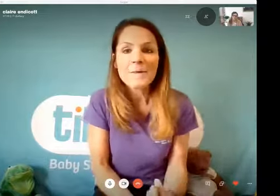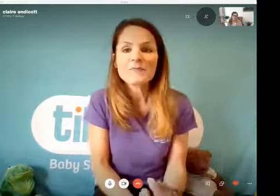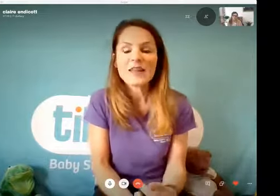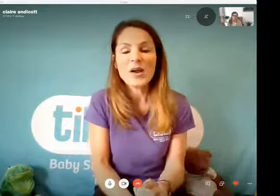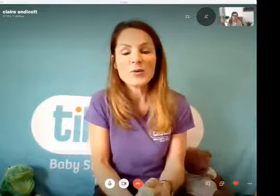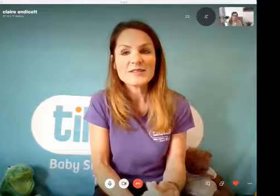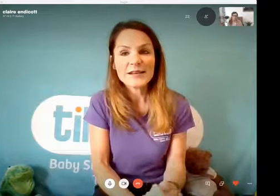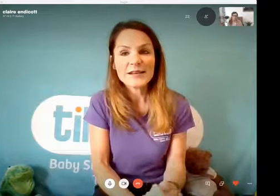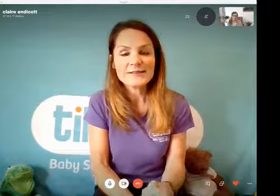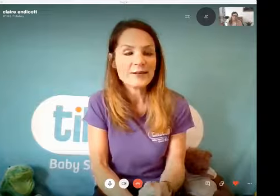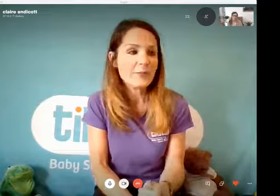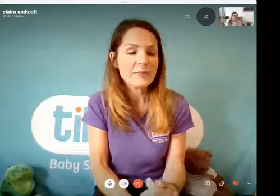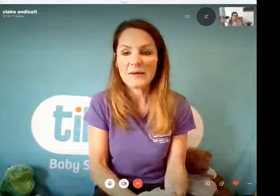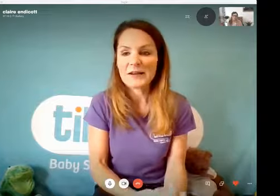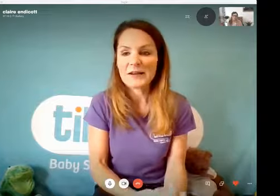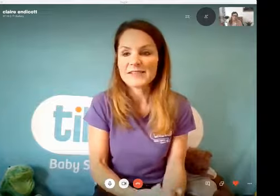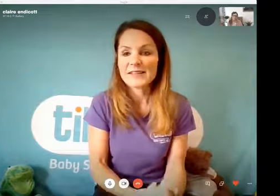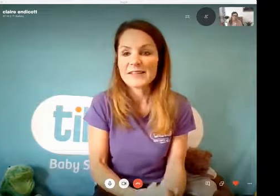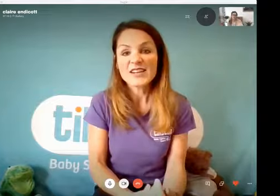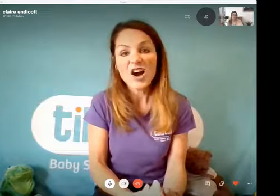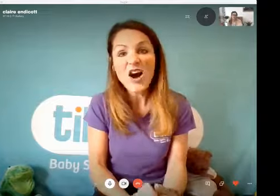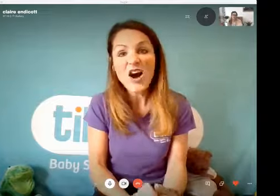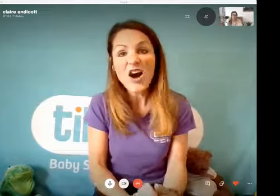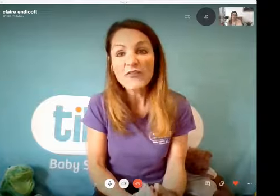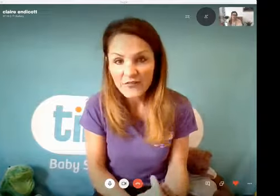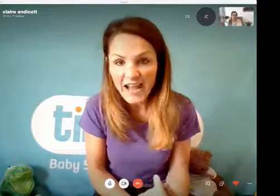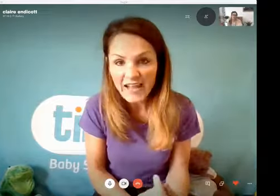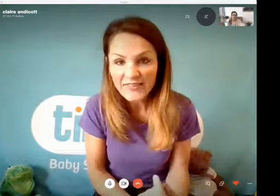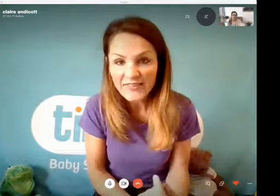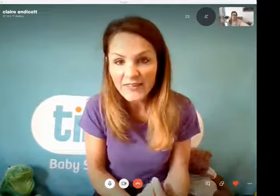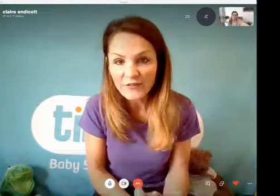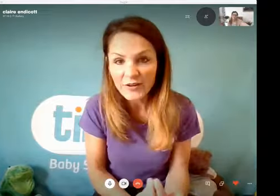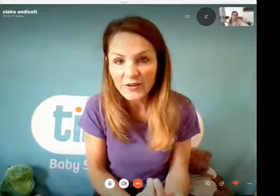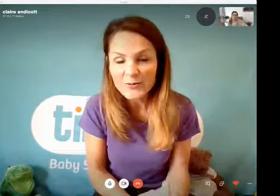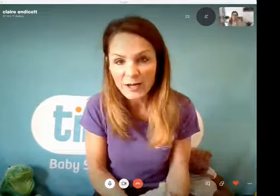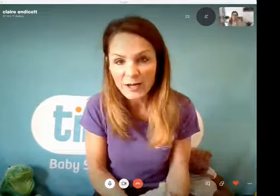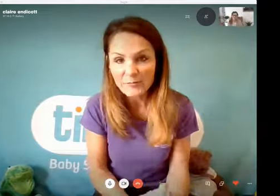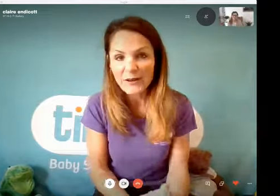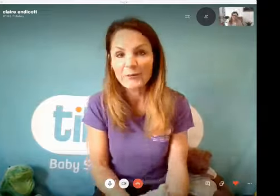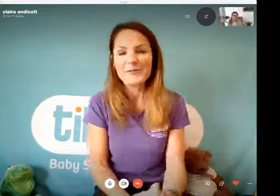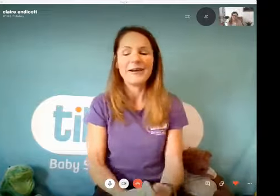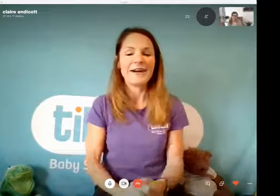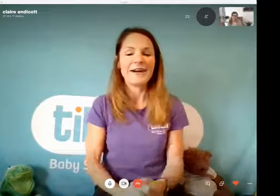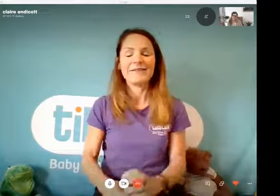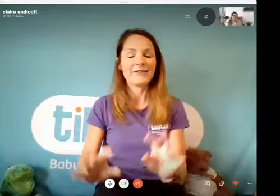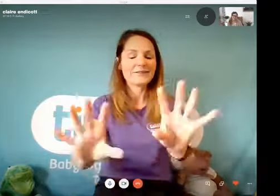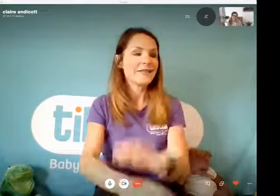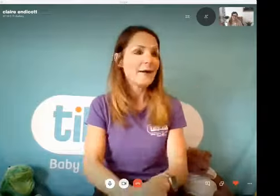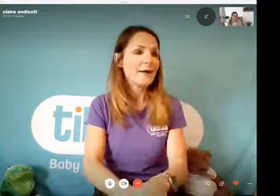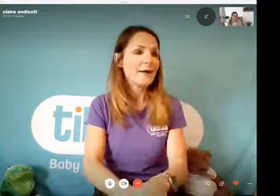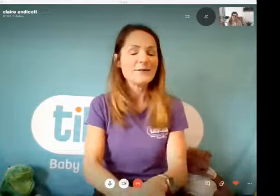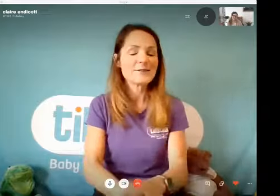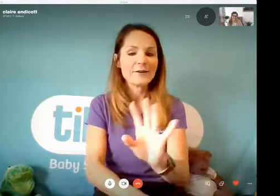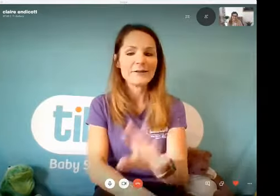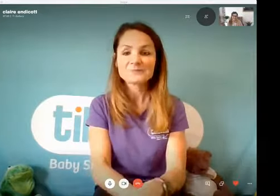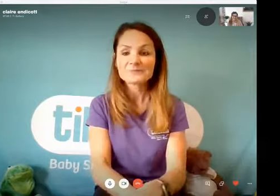always say to people in my classes, starve them for the day and then they definitely will sign milk, but no, I can't say that, I'm only joking.